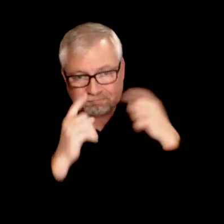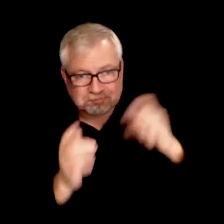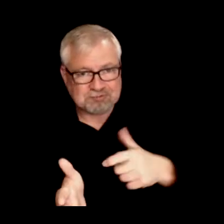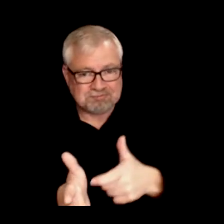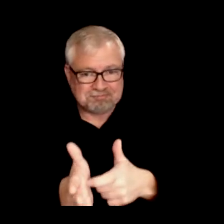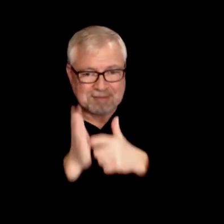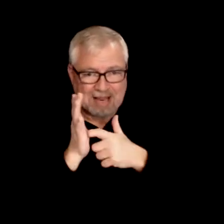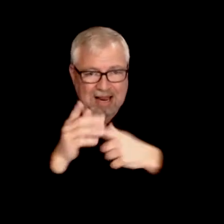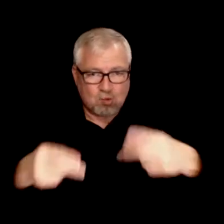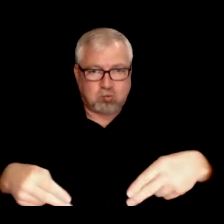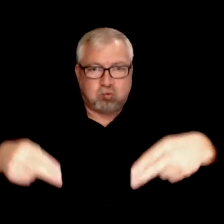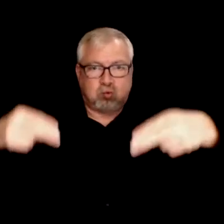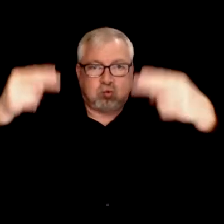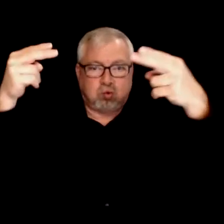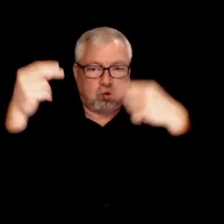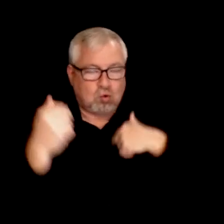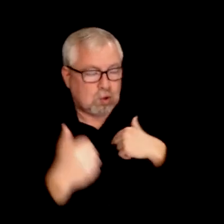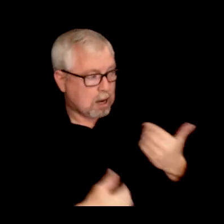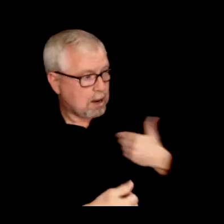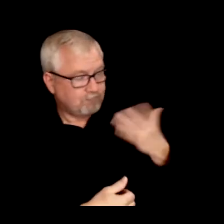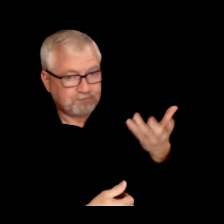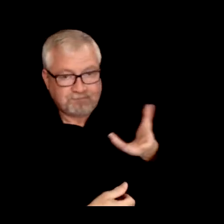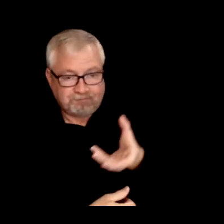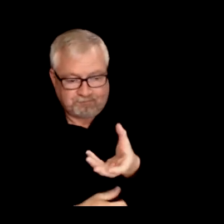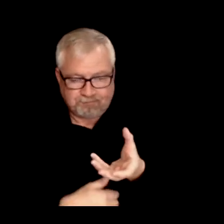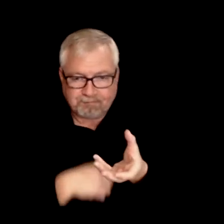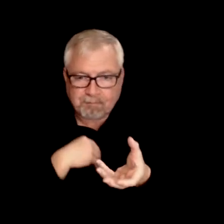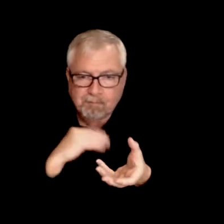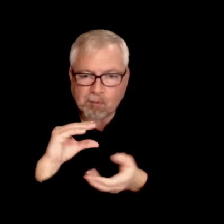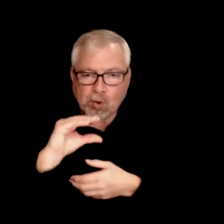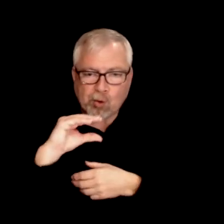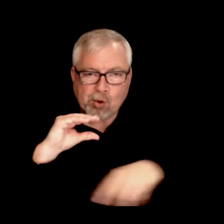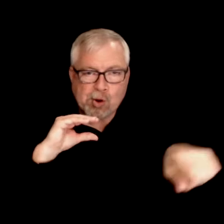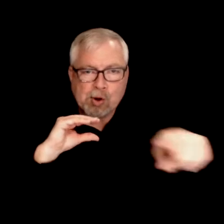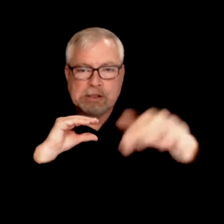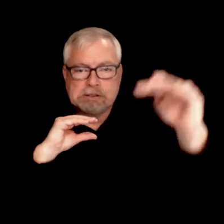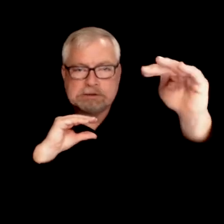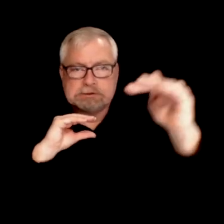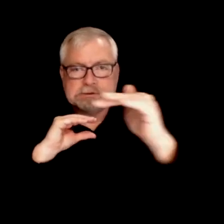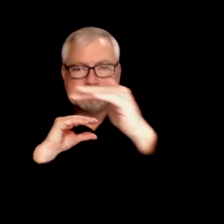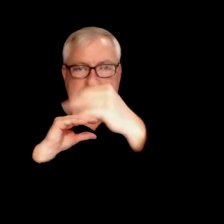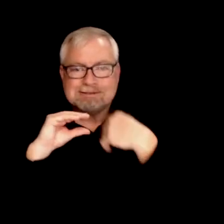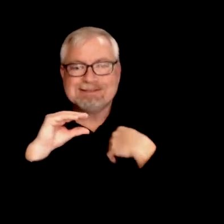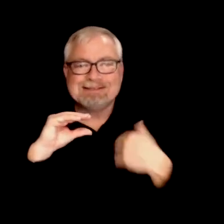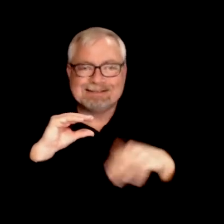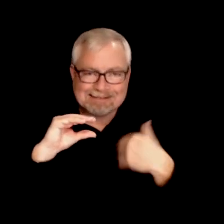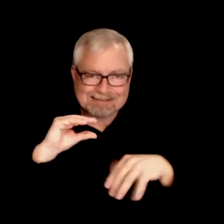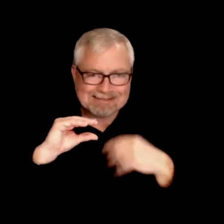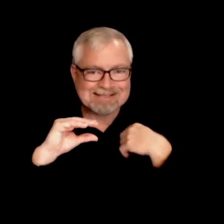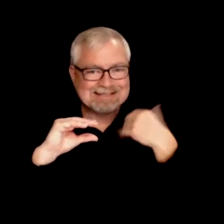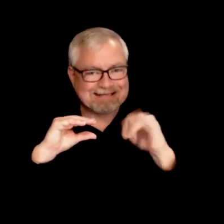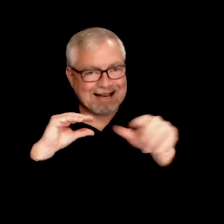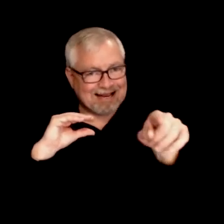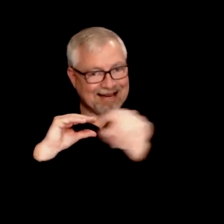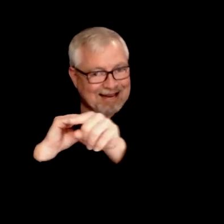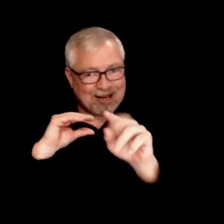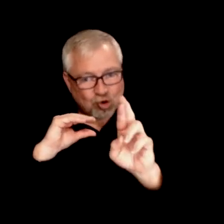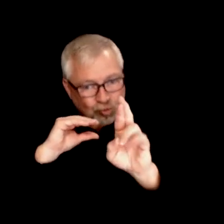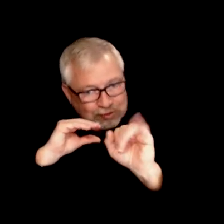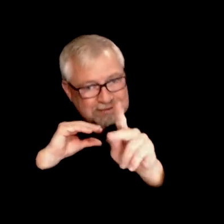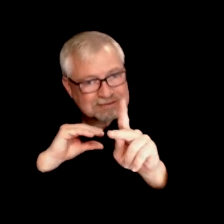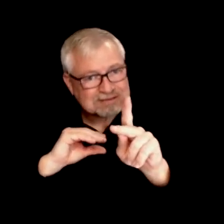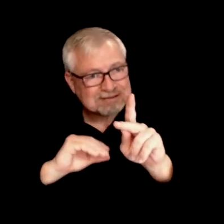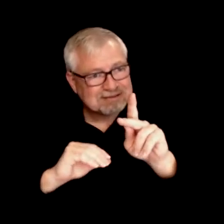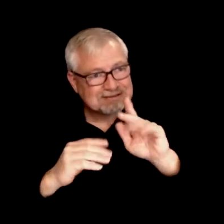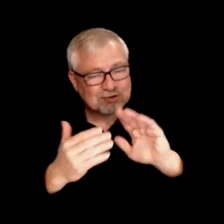supply, even for most at-risk areas. Community clinics have an important role